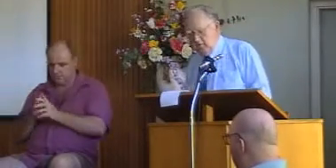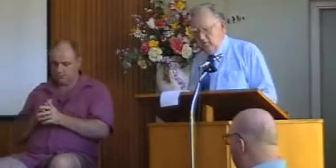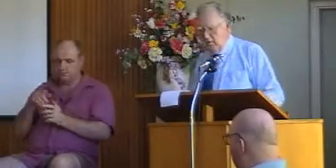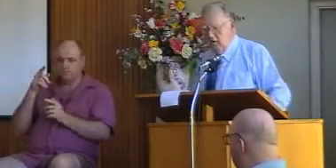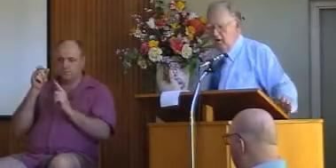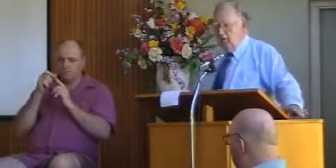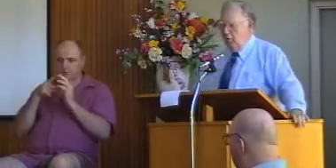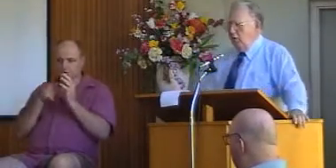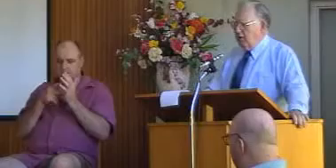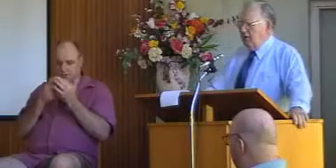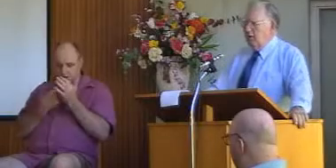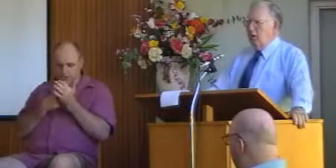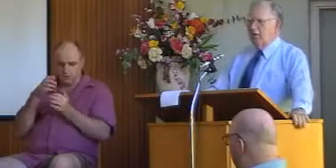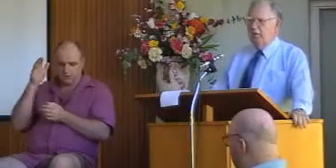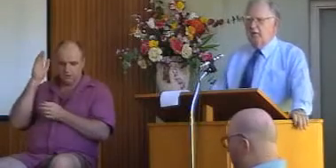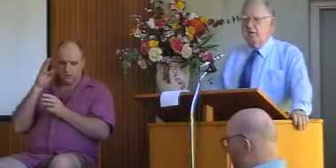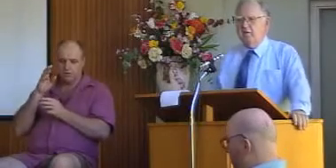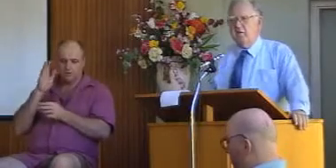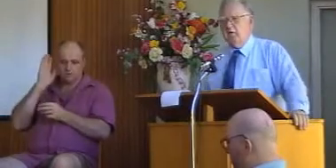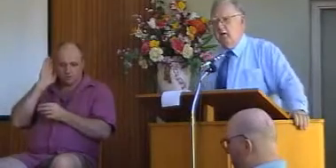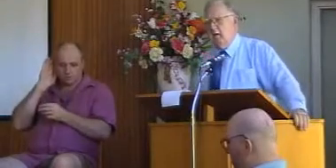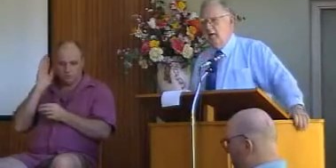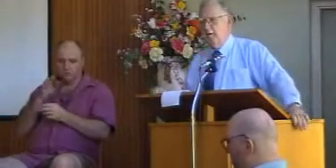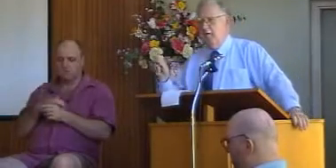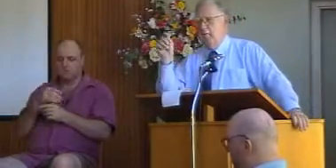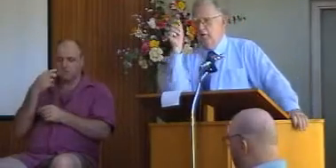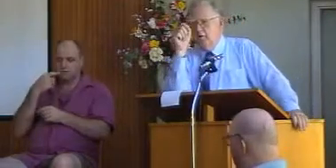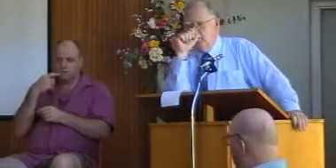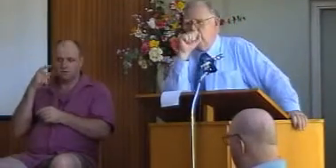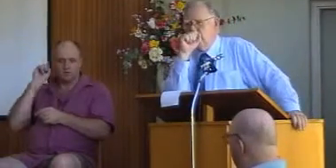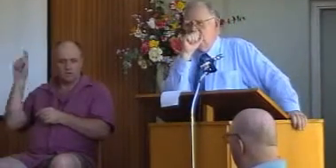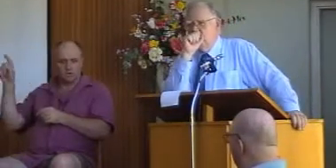denial. We also get the wonderful thing, let not your heart be troubled.